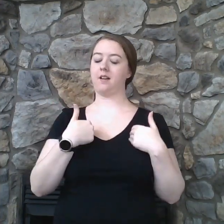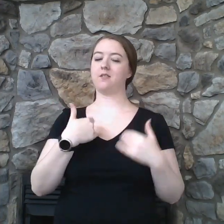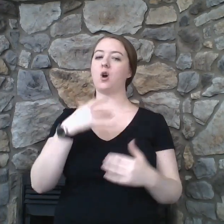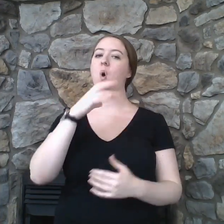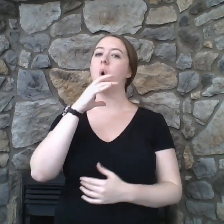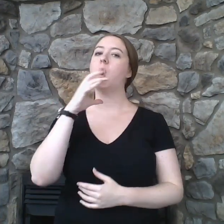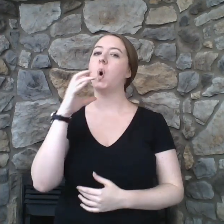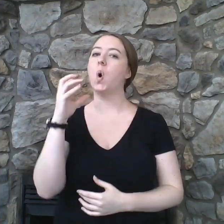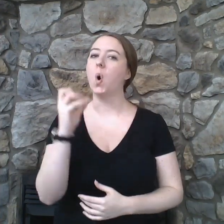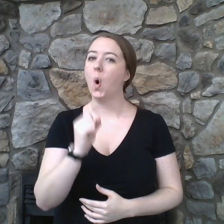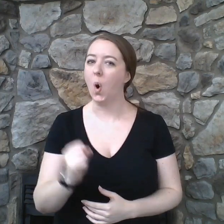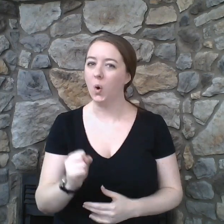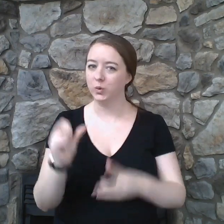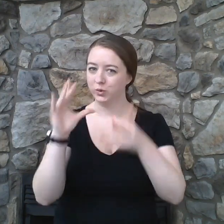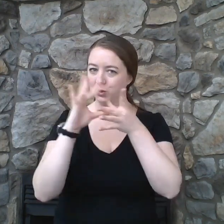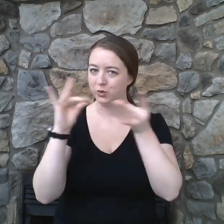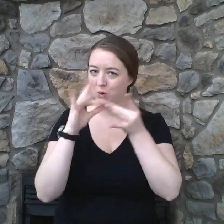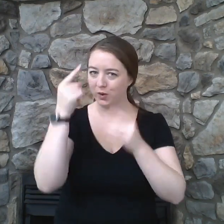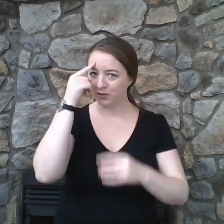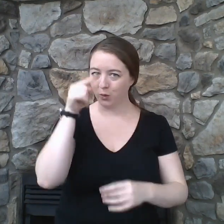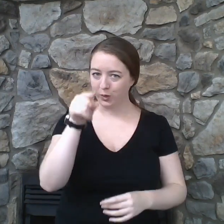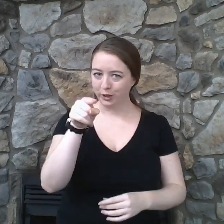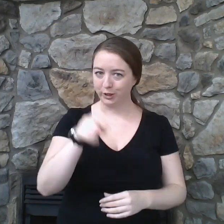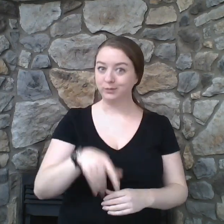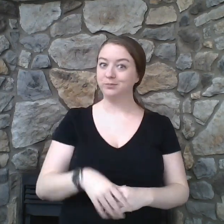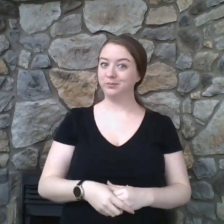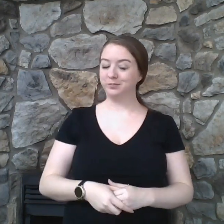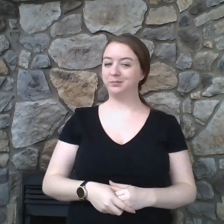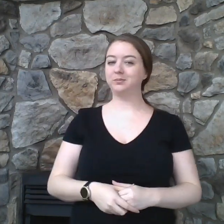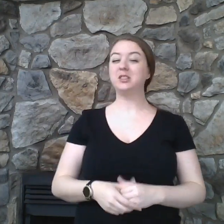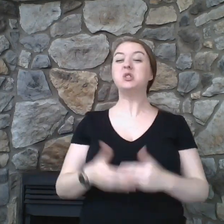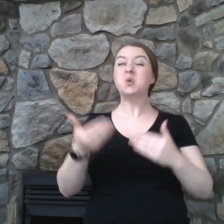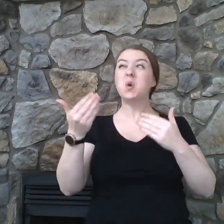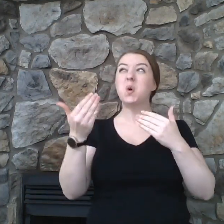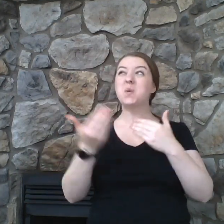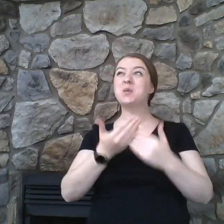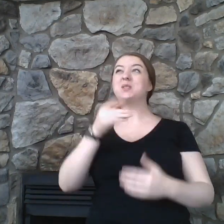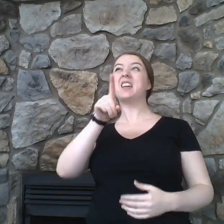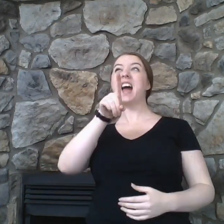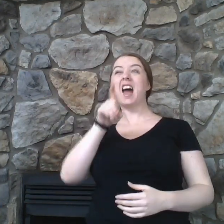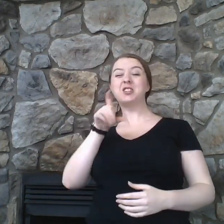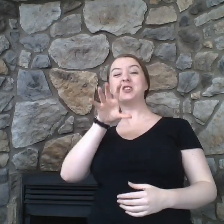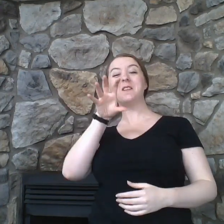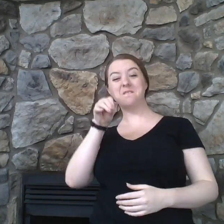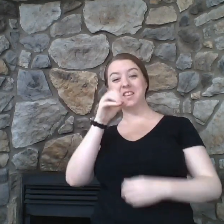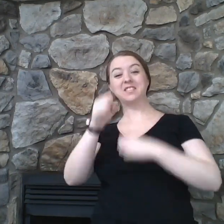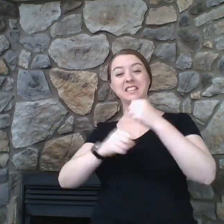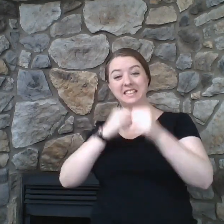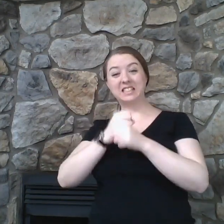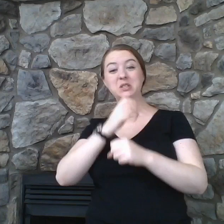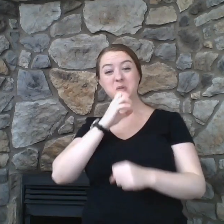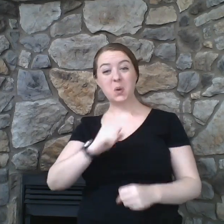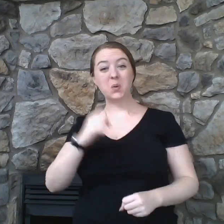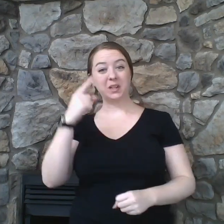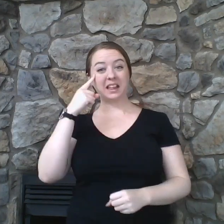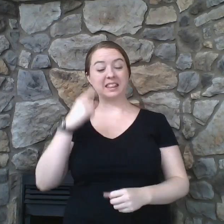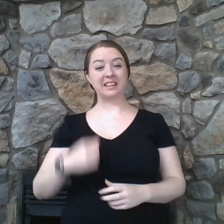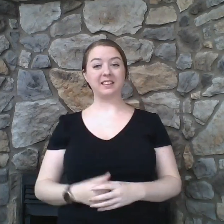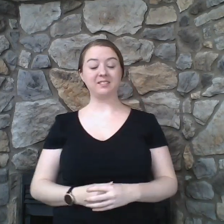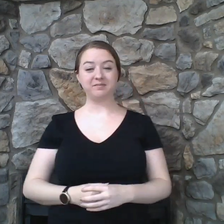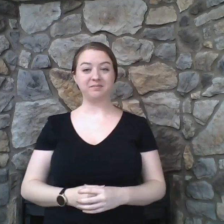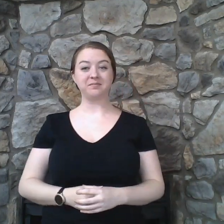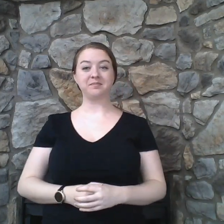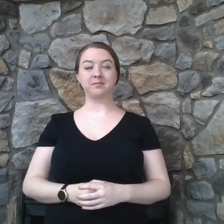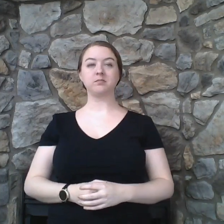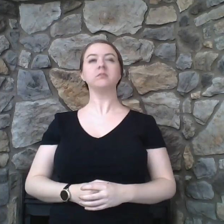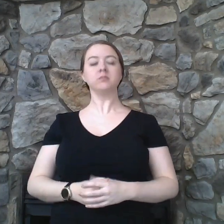a very, very old story for you. It's almost 150 years old,